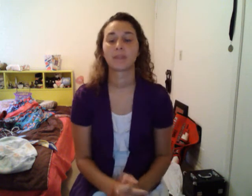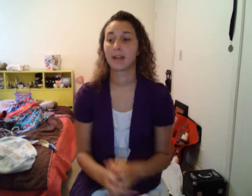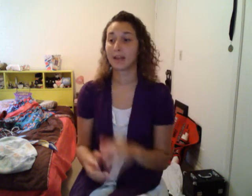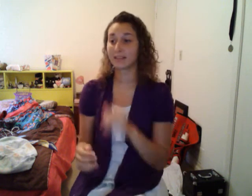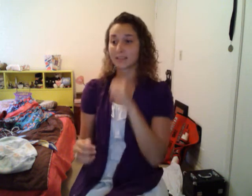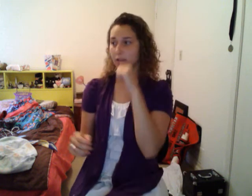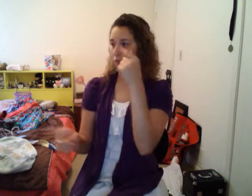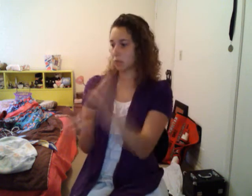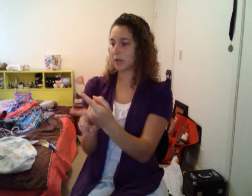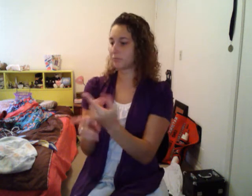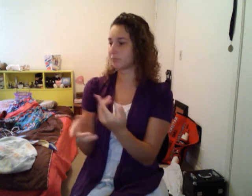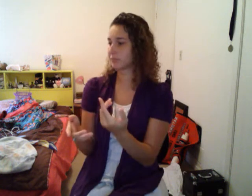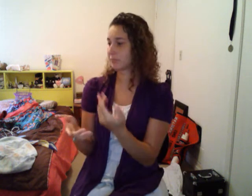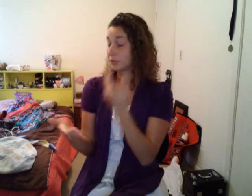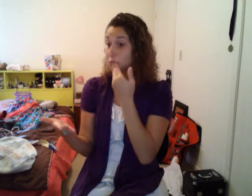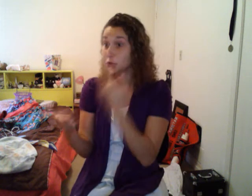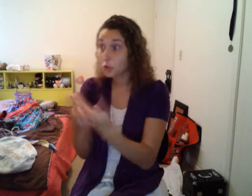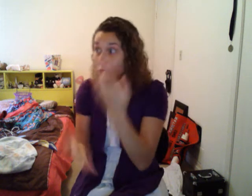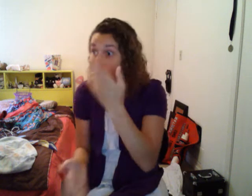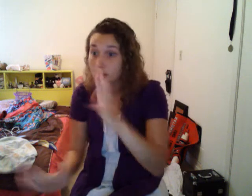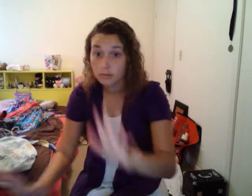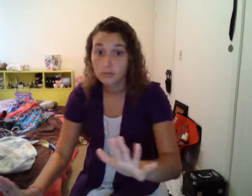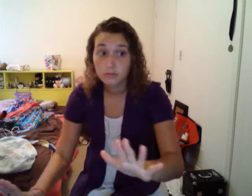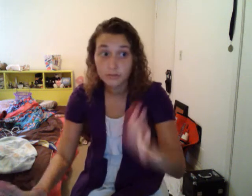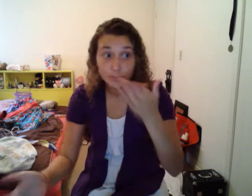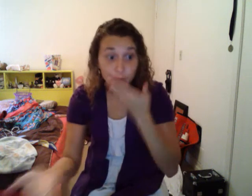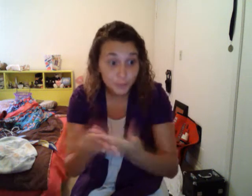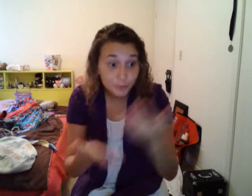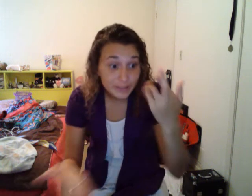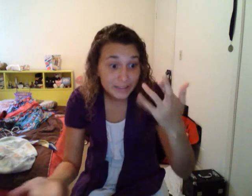That's a good reason. That's a good reason.